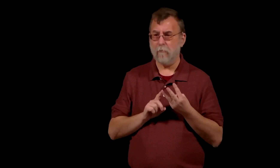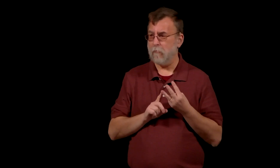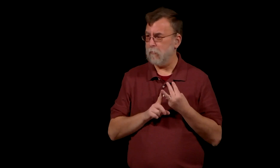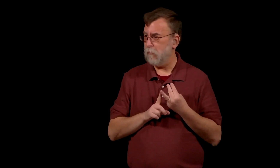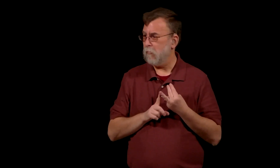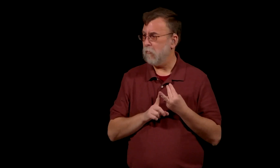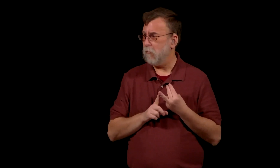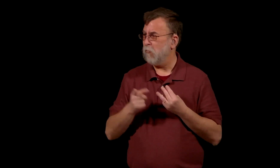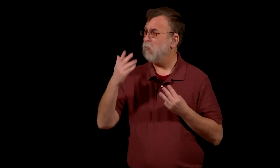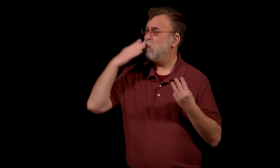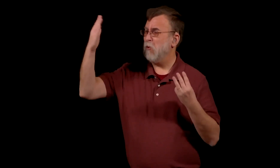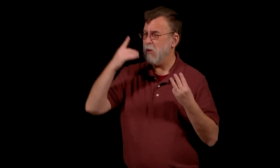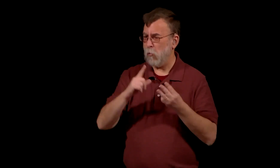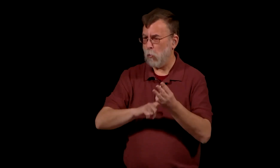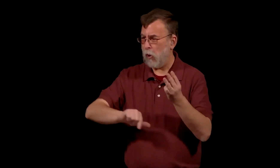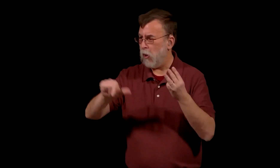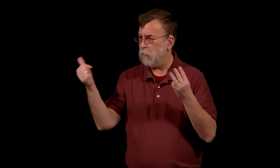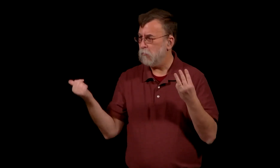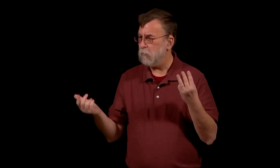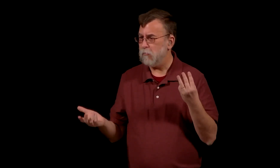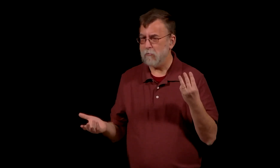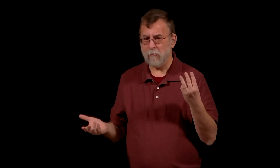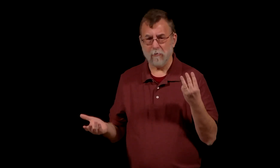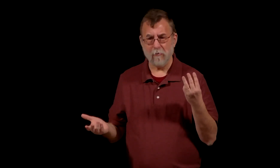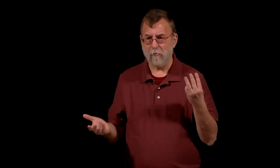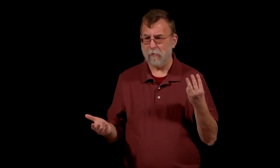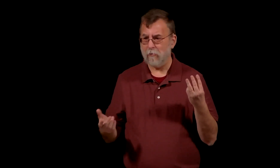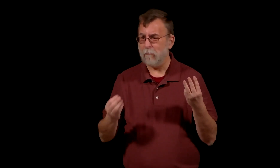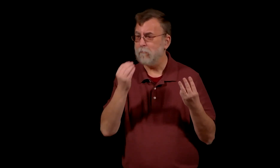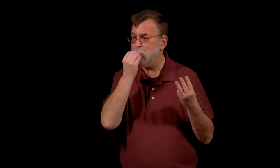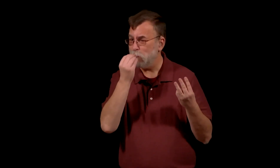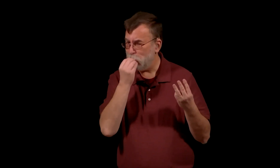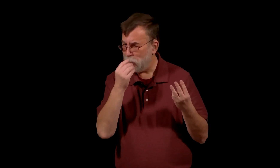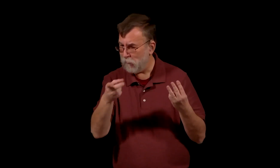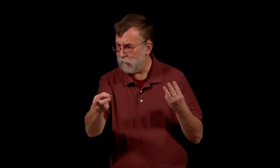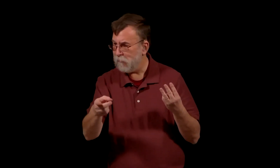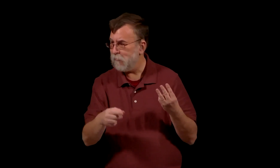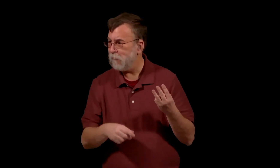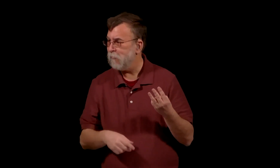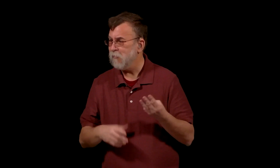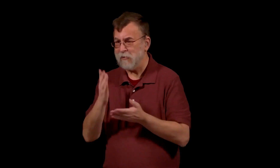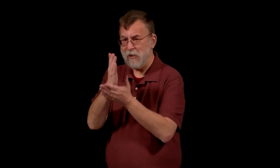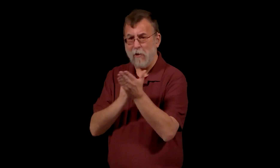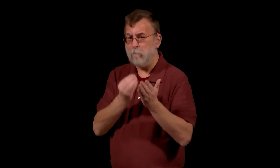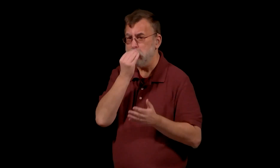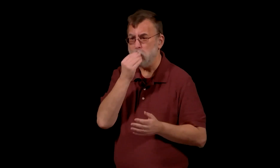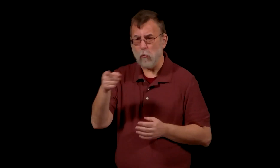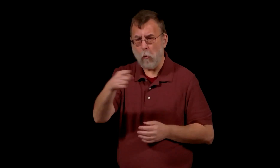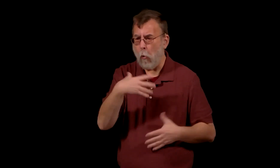Good lives. Being thankful. What else are we thankful for? The food we receive.